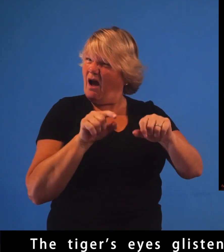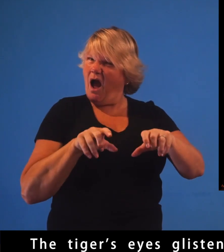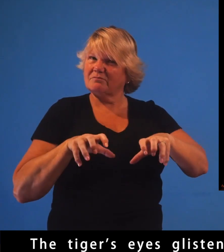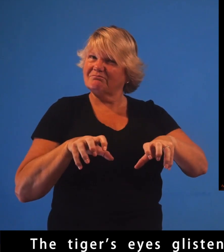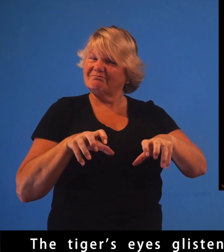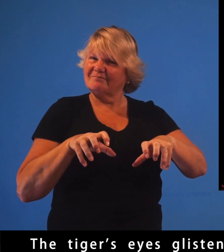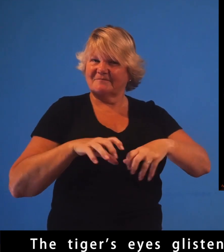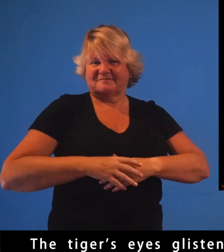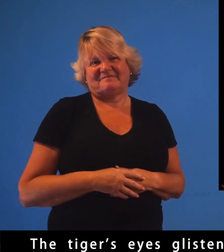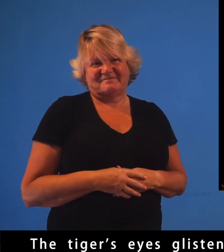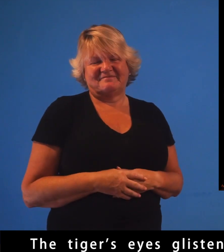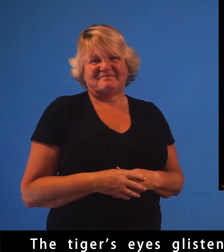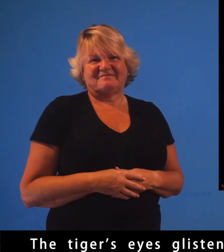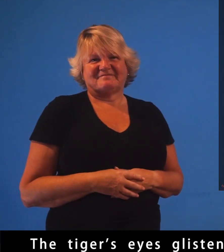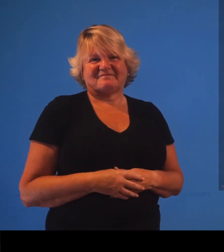begun.